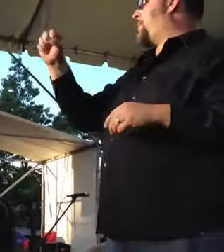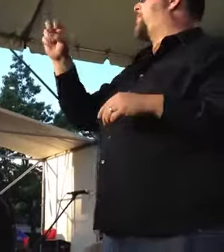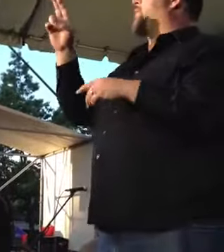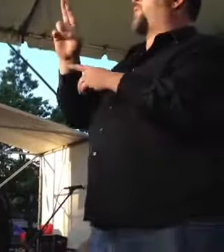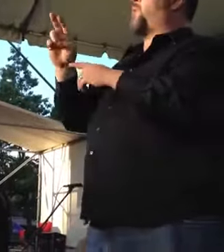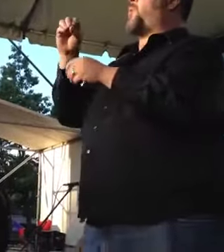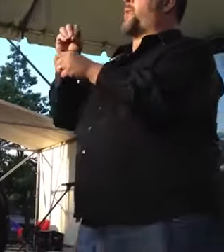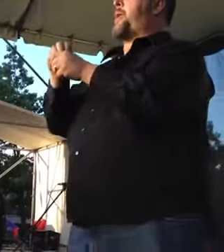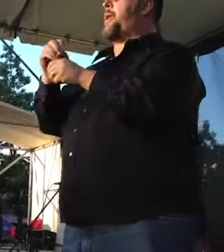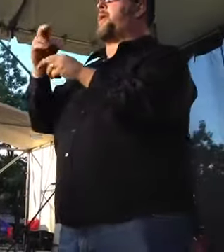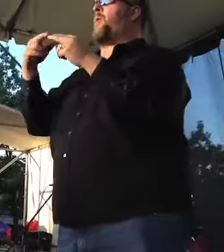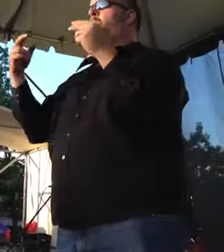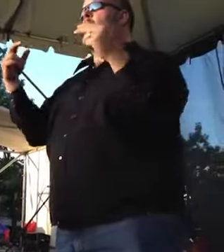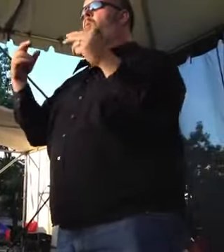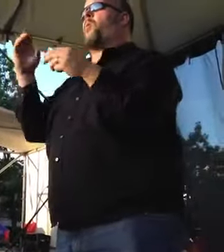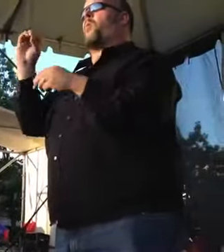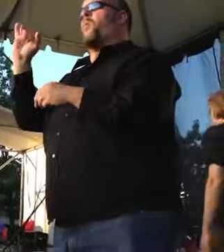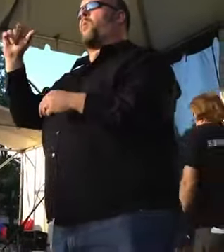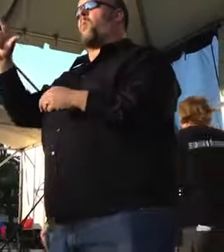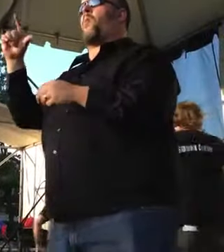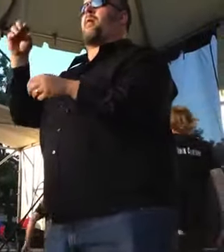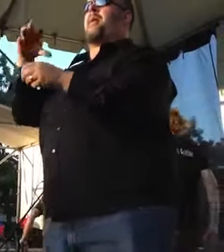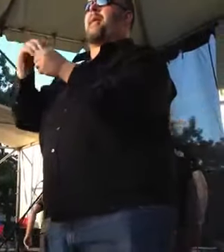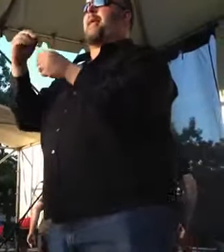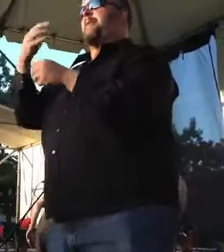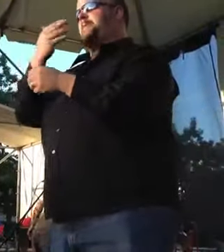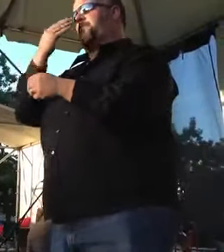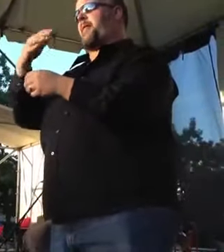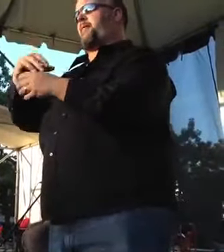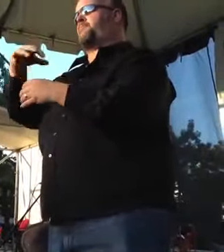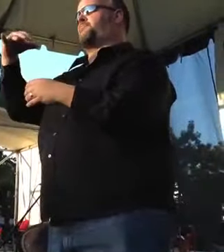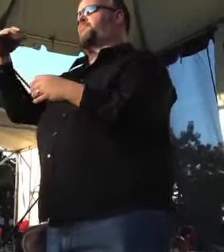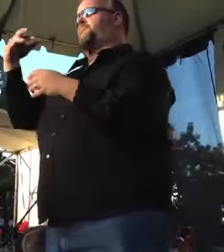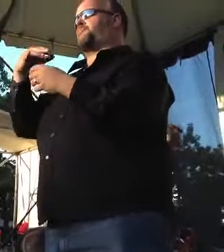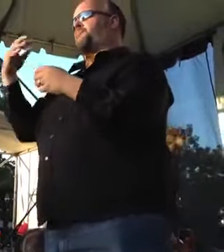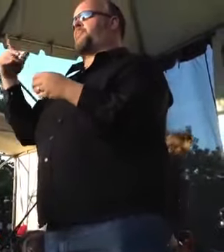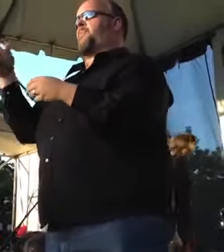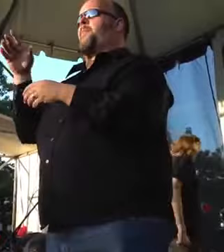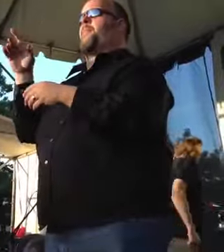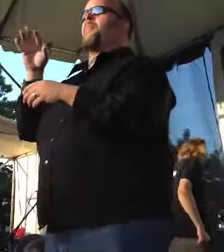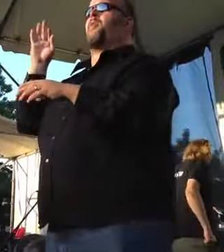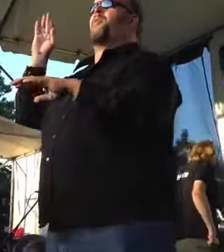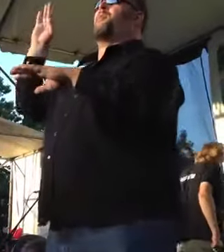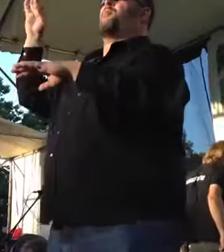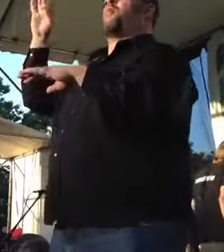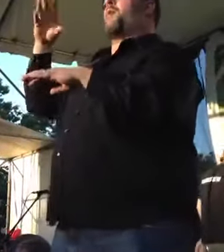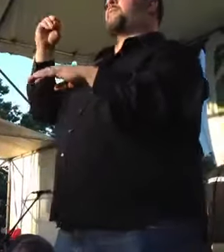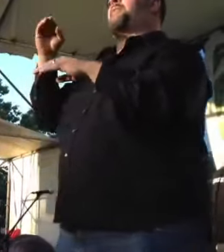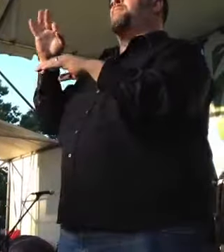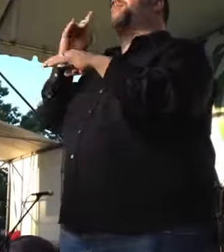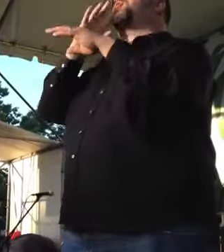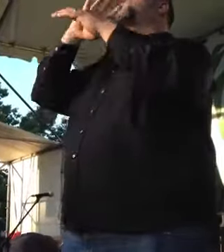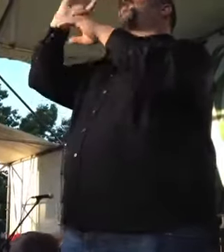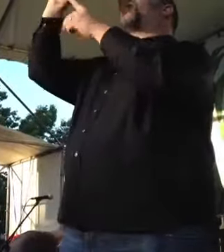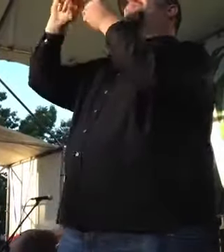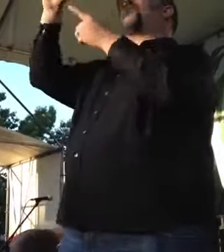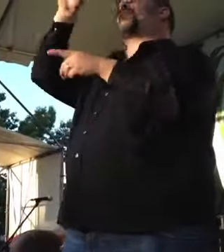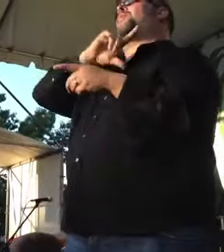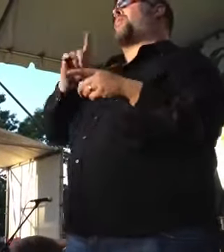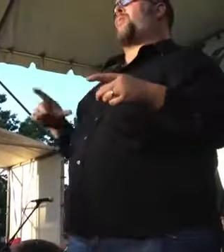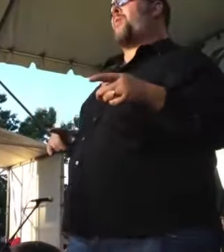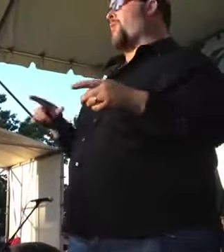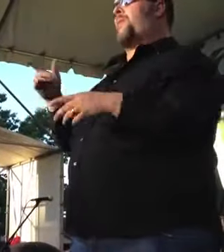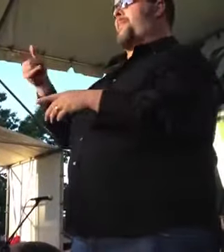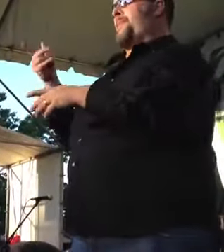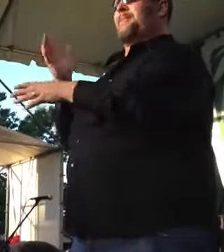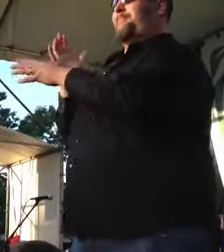in a holy anointing oil and incense in the temple in order to enable the prophets and priests to speak to the Lord, you know. So this is an ancient